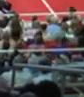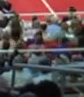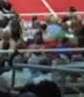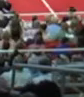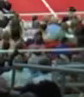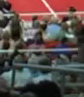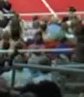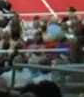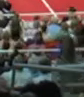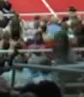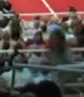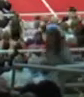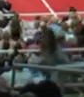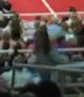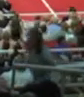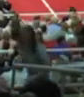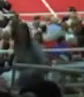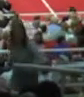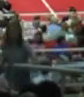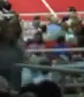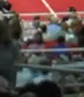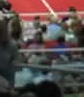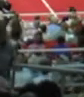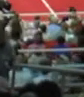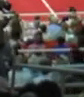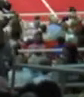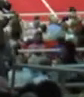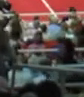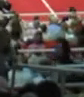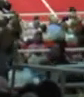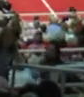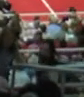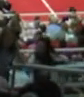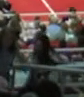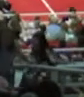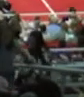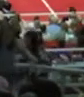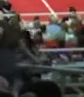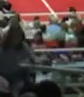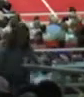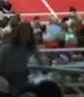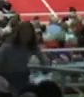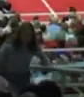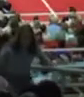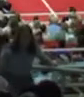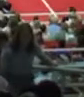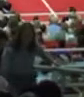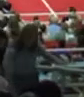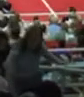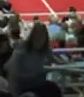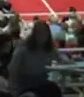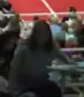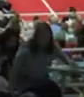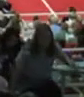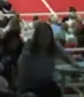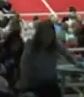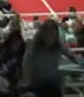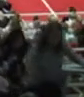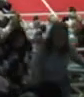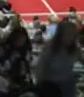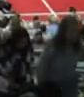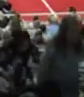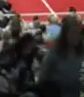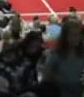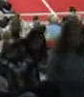it looks. Eyes in the sky and protected communication. Weather forecasting